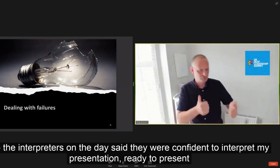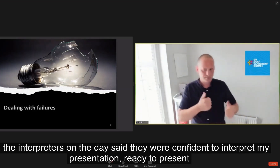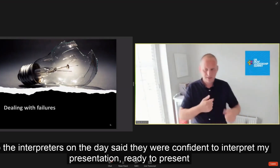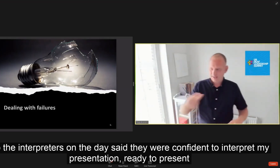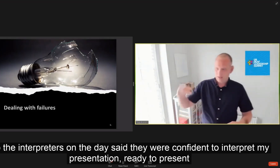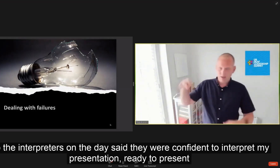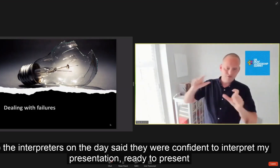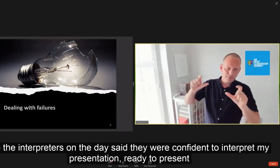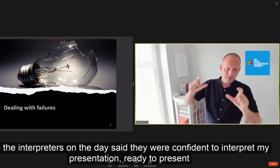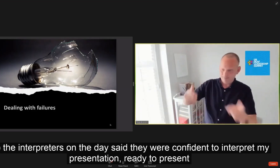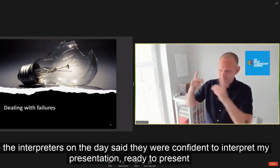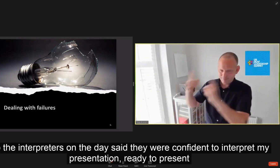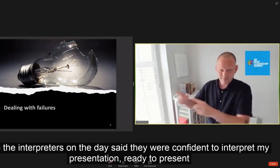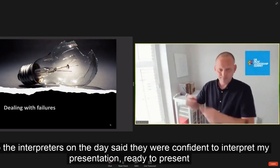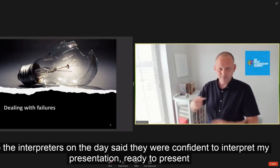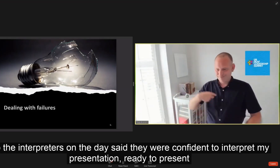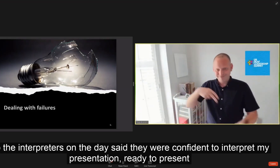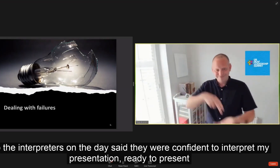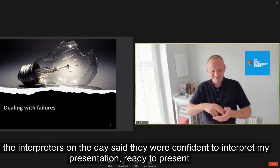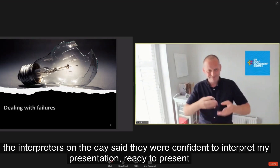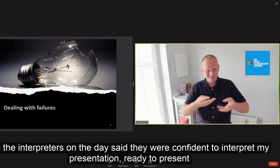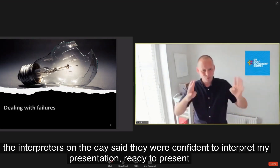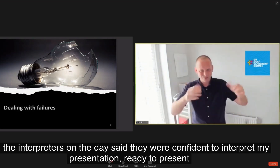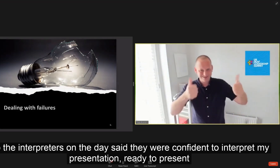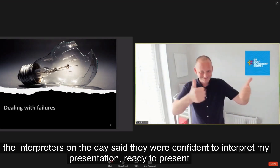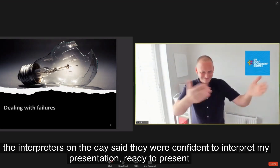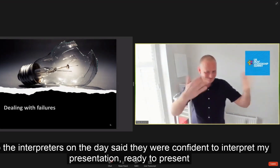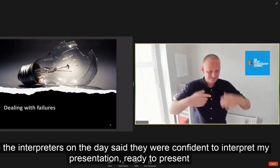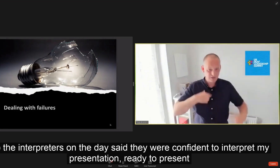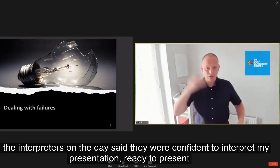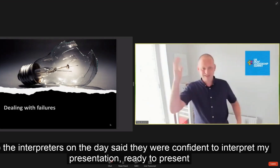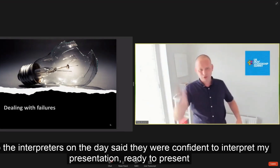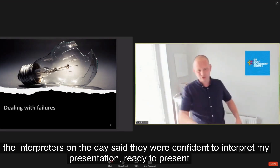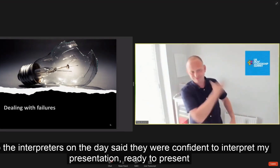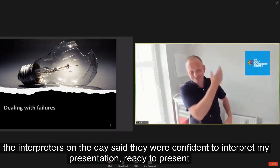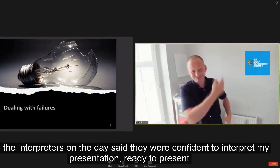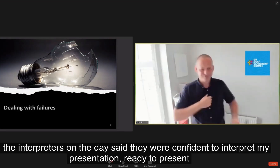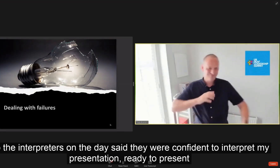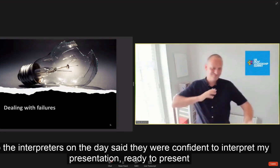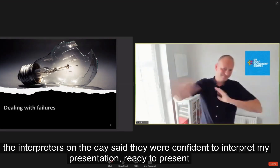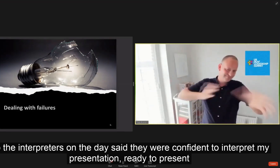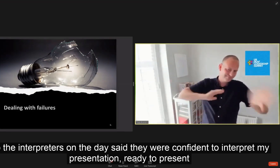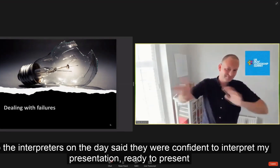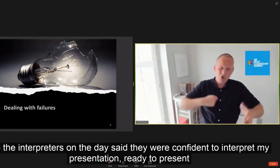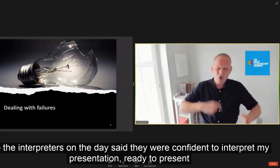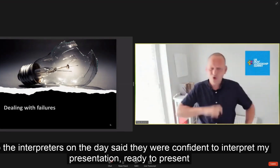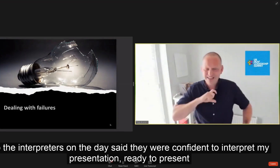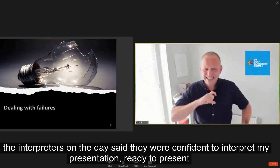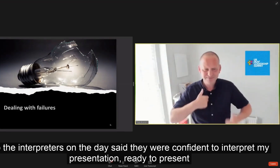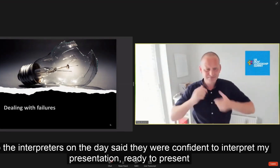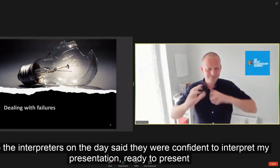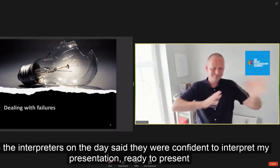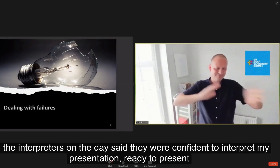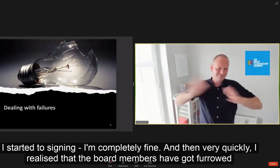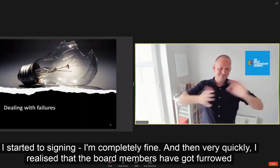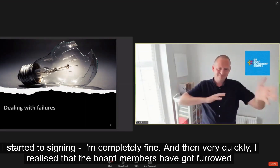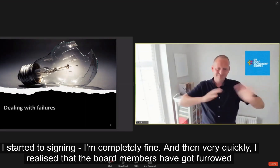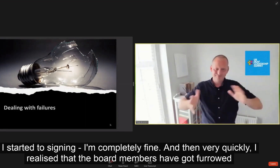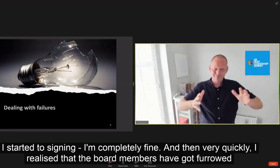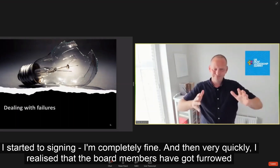2 interpreters on the day of the presentation. I'm standing there very confident in my presentation, ready to present. I start signing, I'm